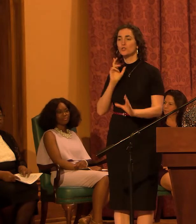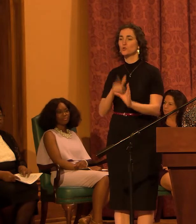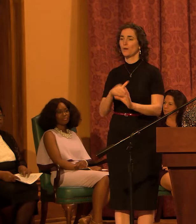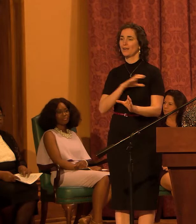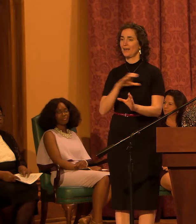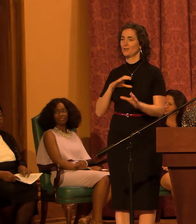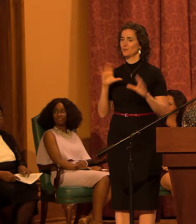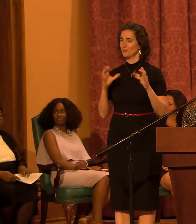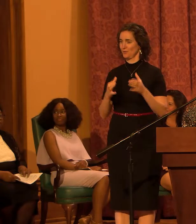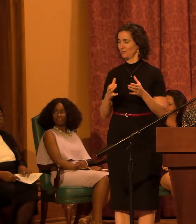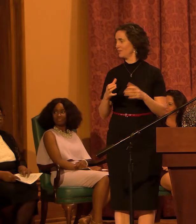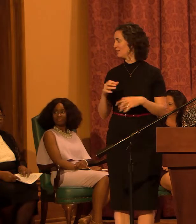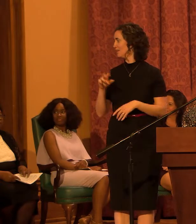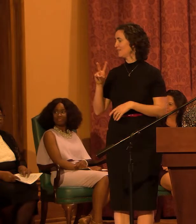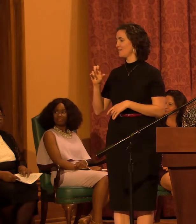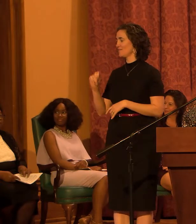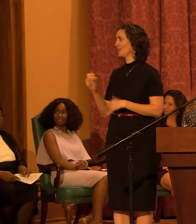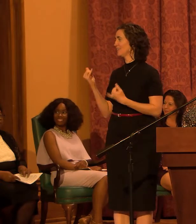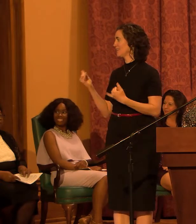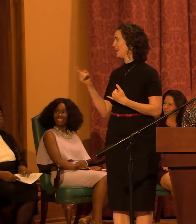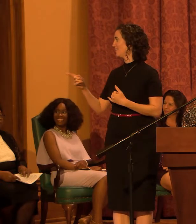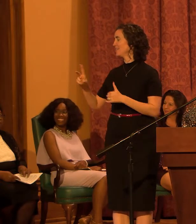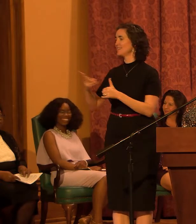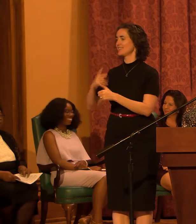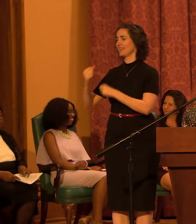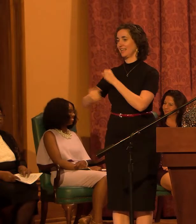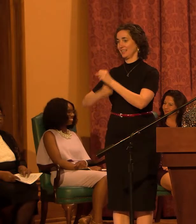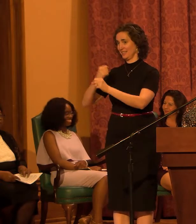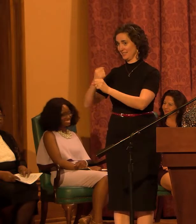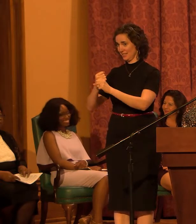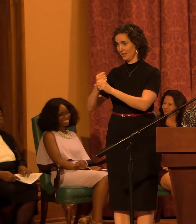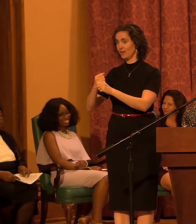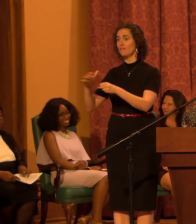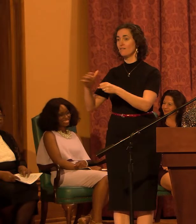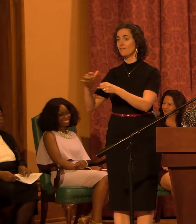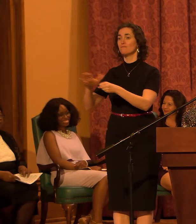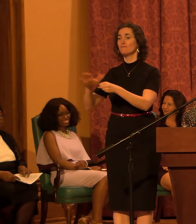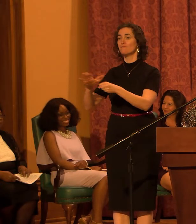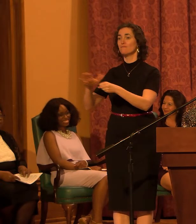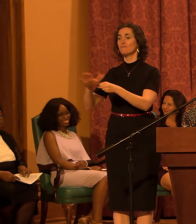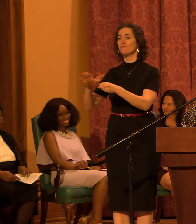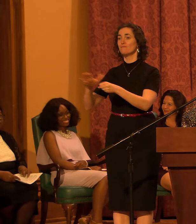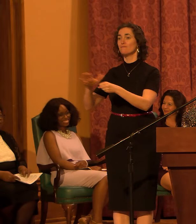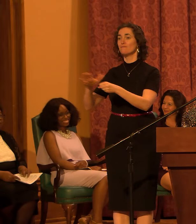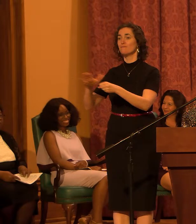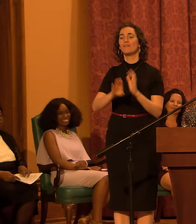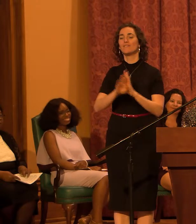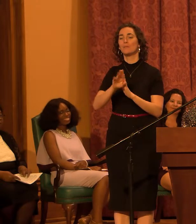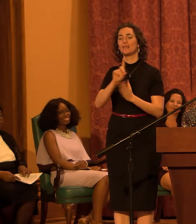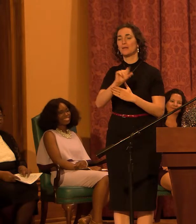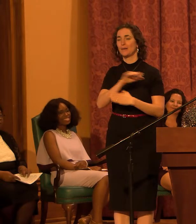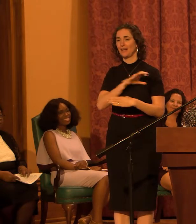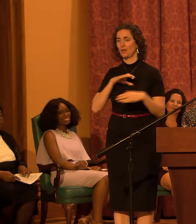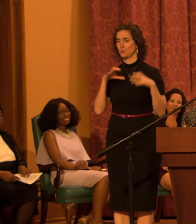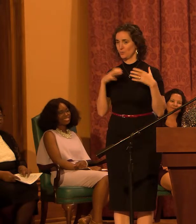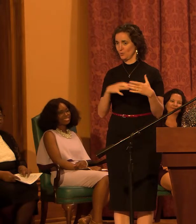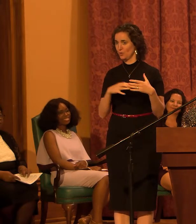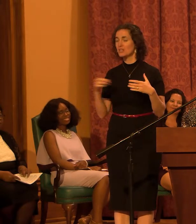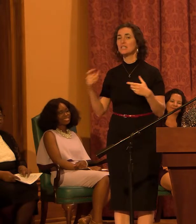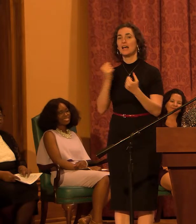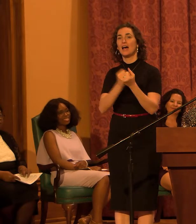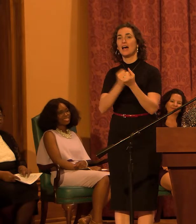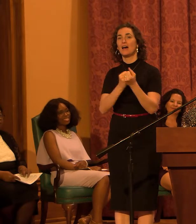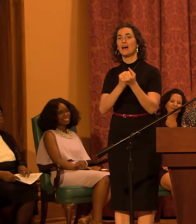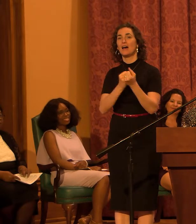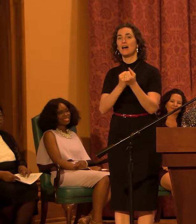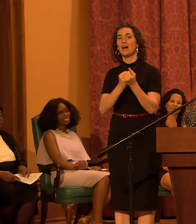herself. Vivian currently is in her second year of a 4-year term on the Louisiana Developmental Disabilities Council, where she's advocated for not